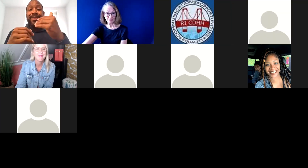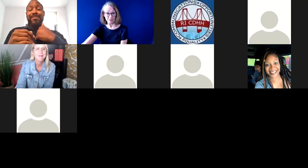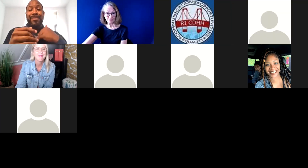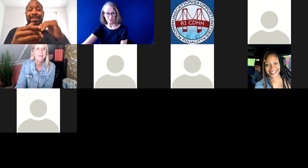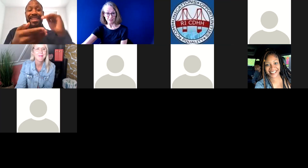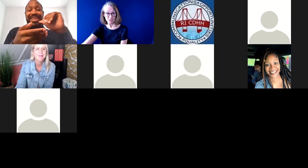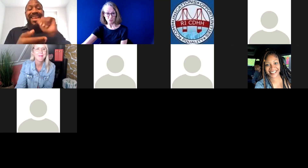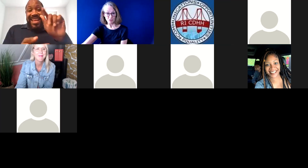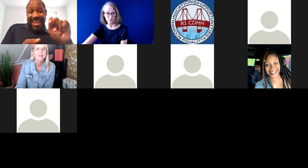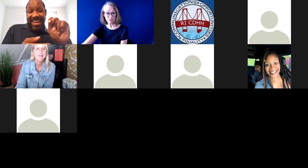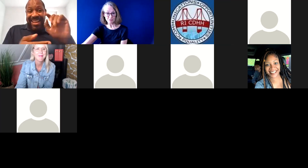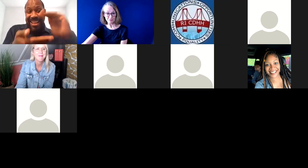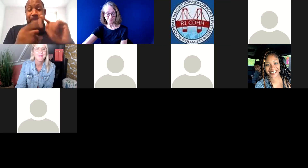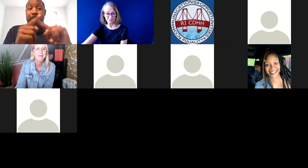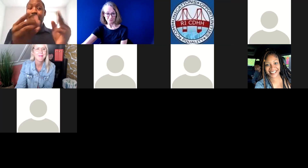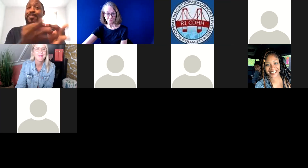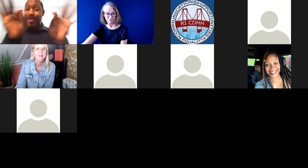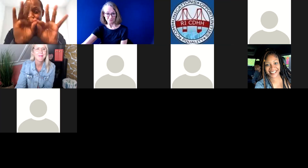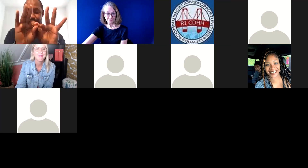And last but not least,